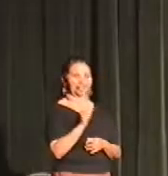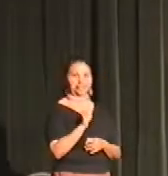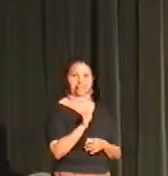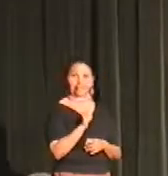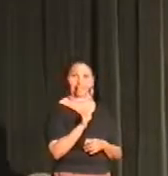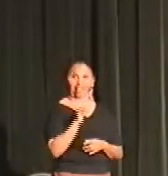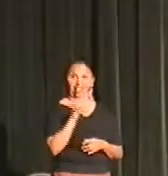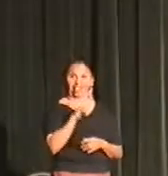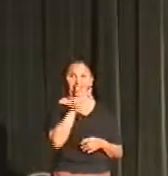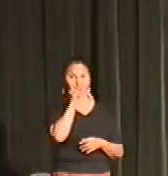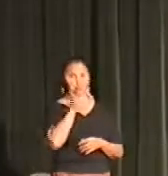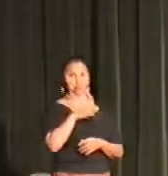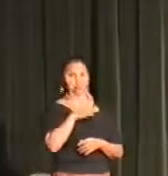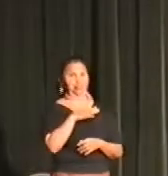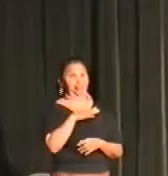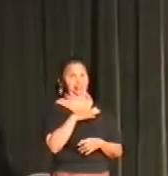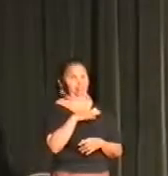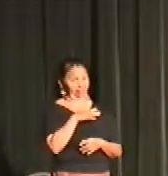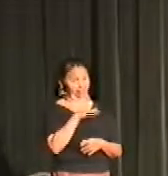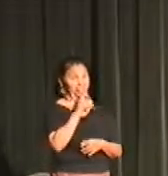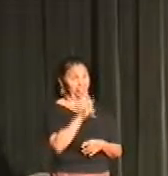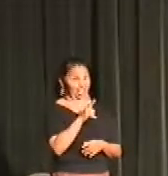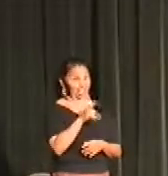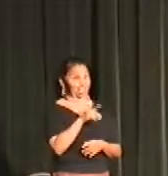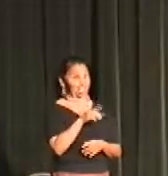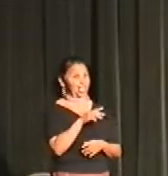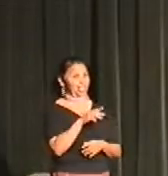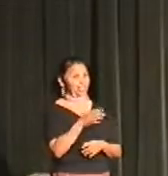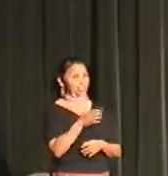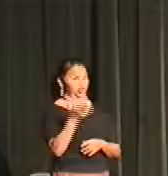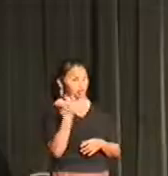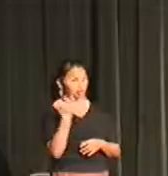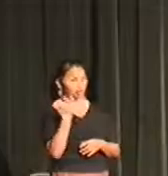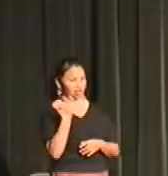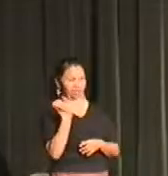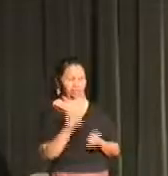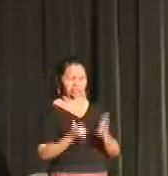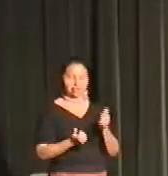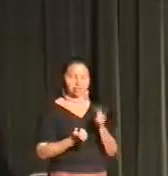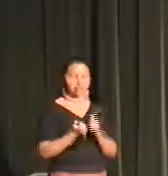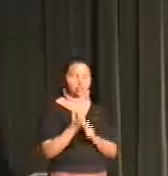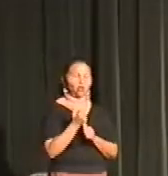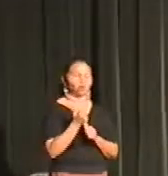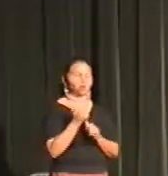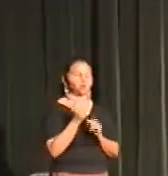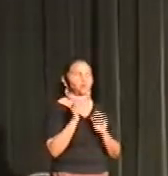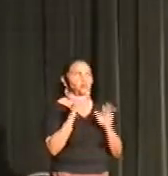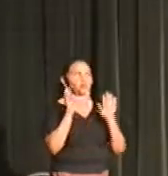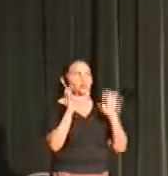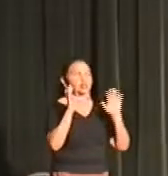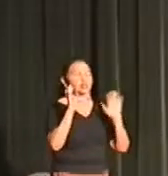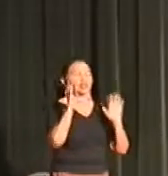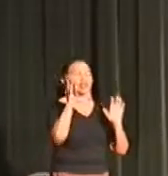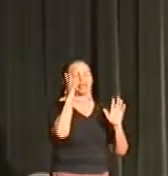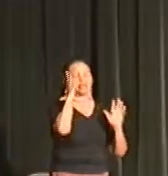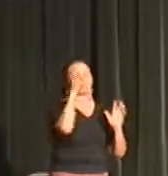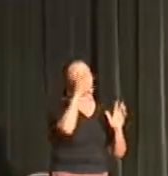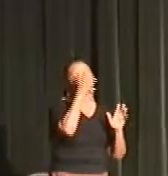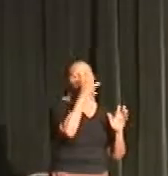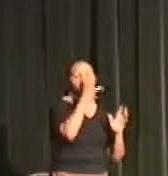Linda is and was one of the most incredibly physically beautiful women you